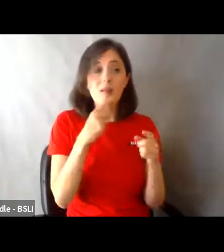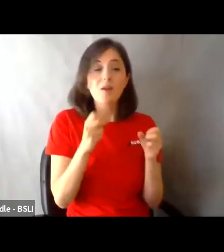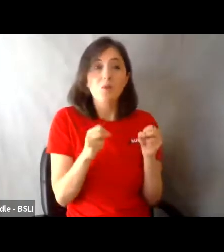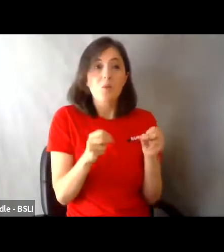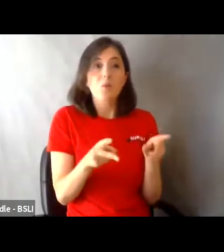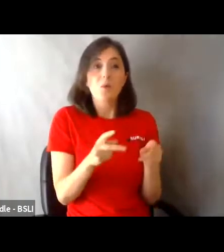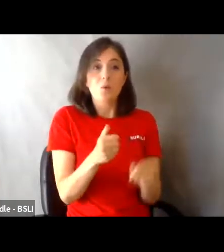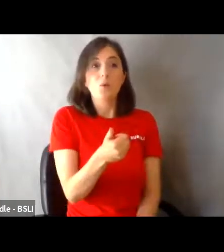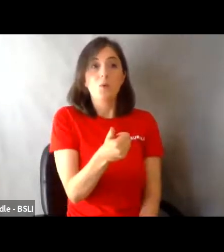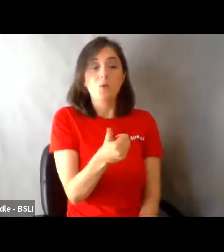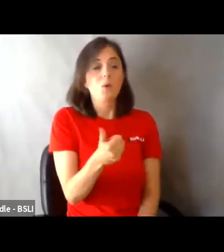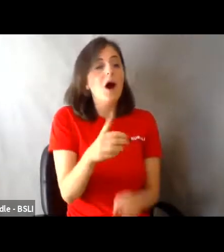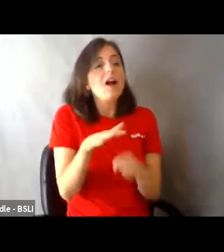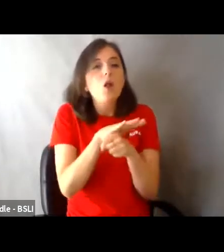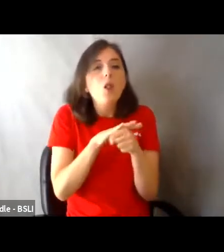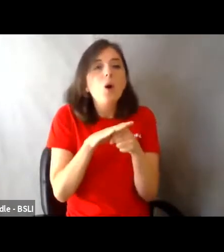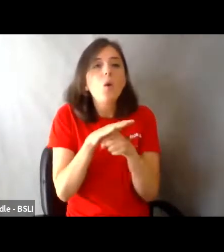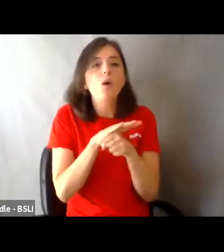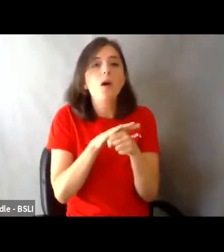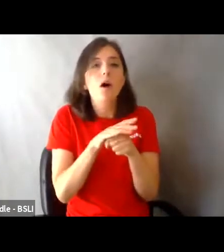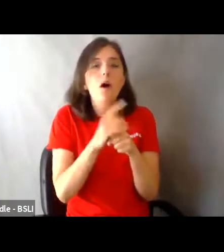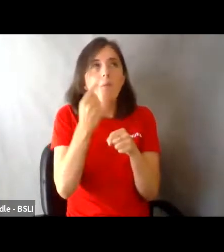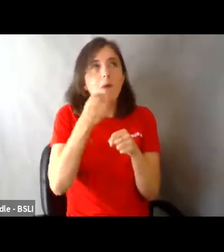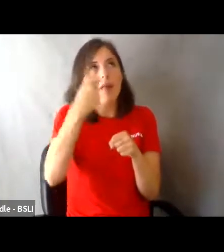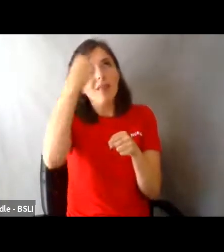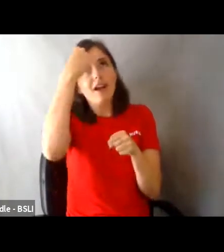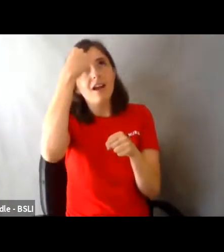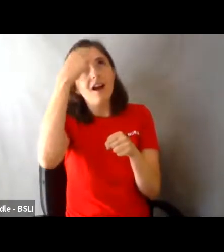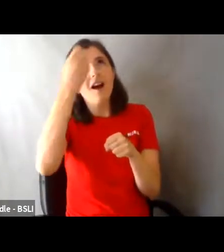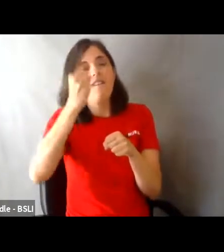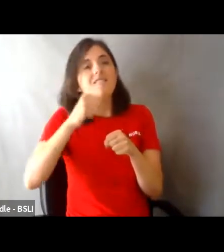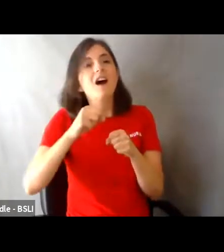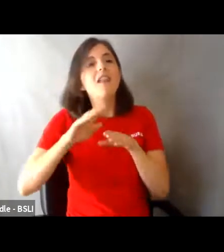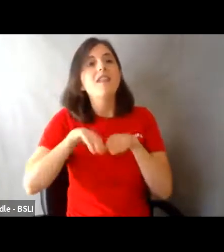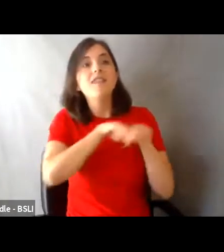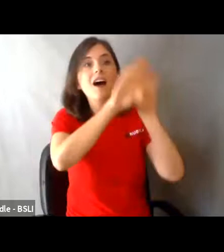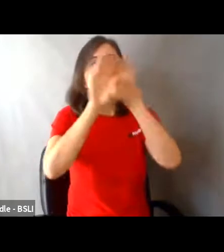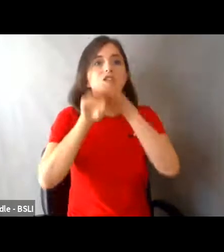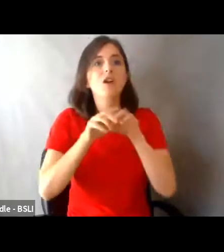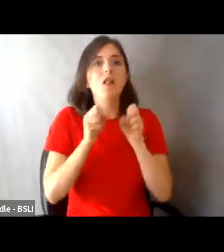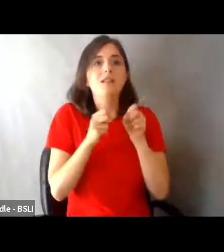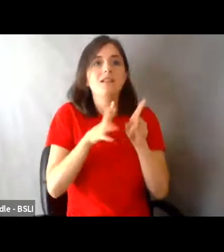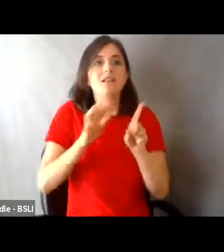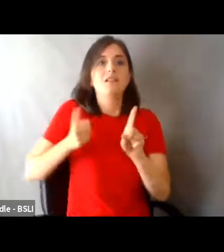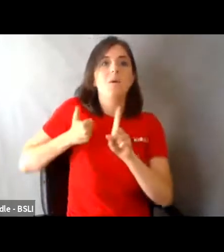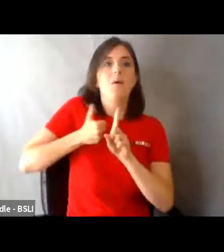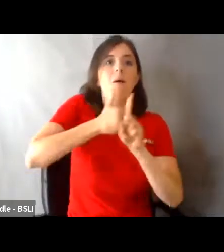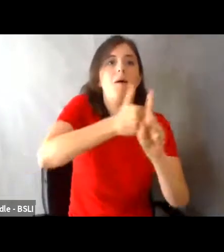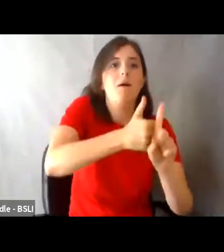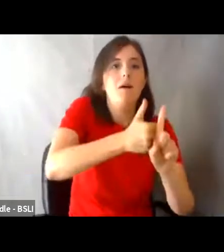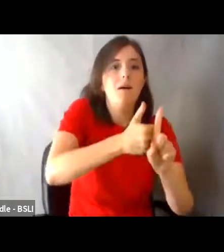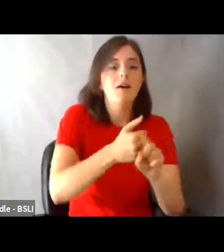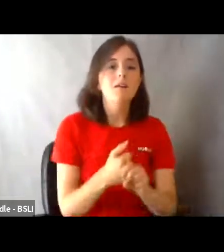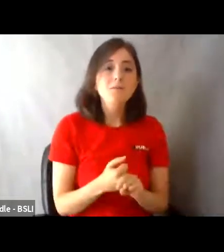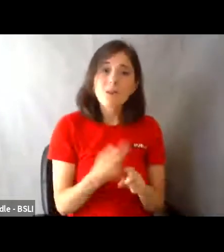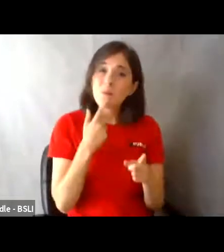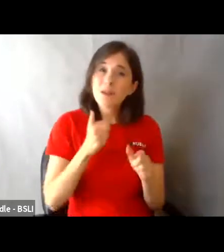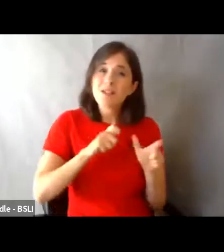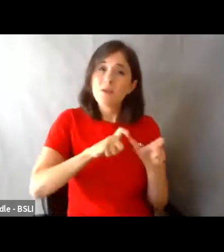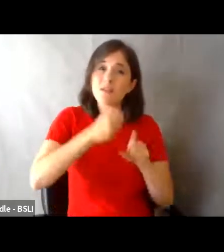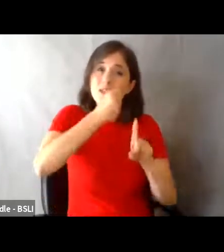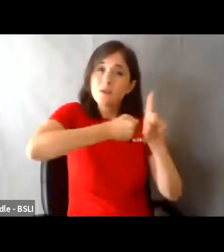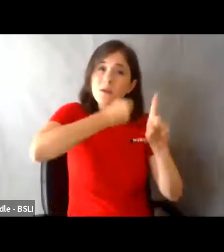act locally, but with a national system behind them. We need to continue to campaign for social